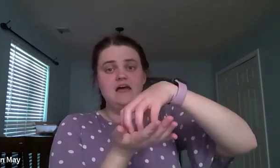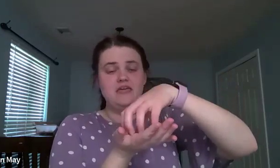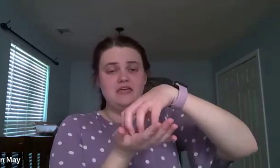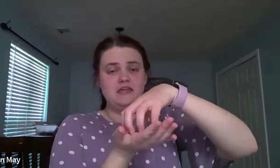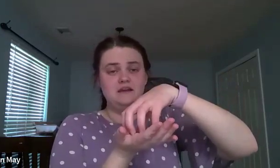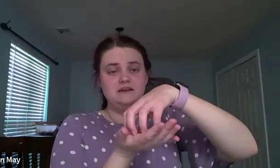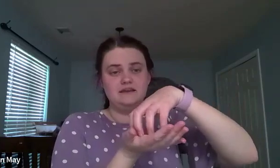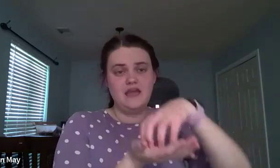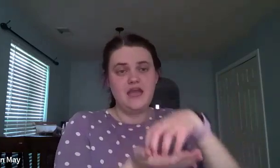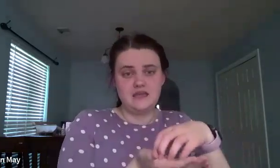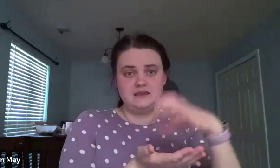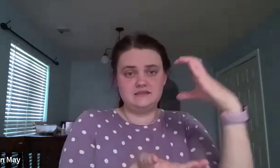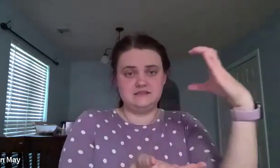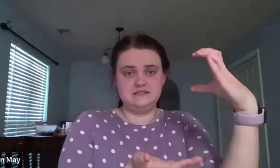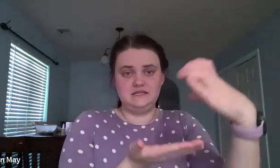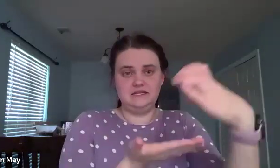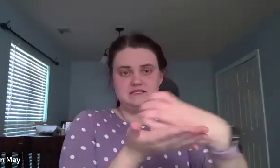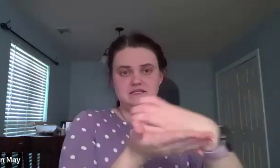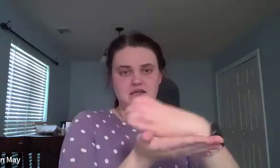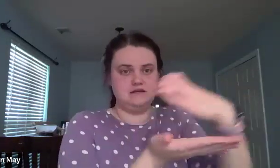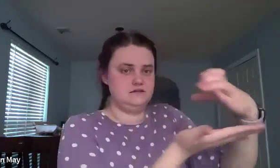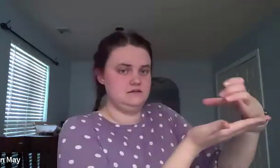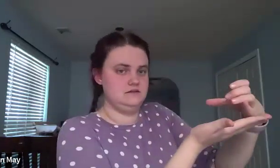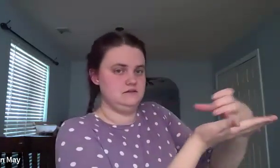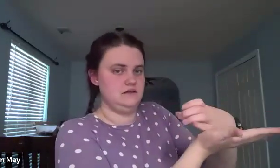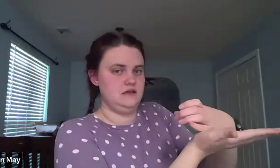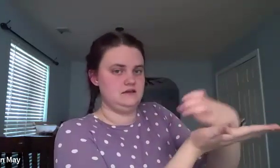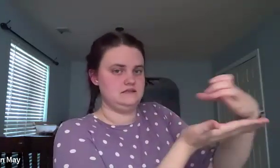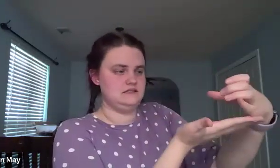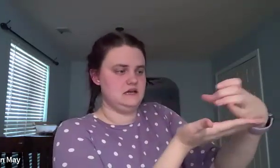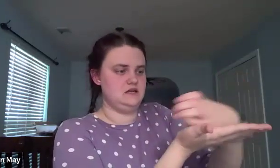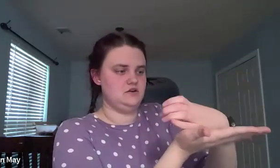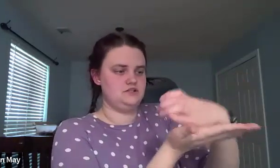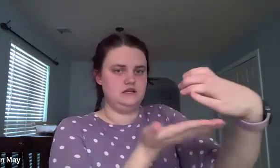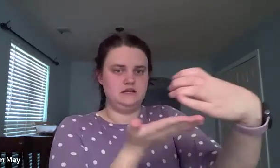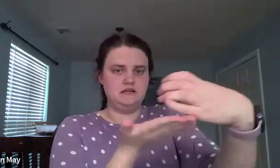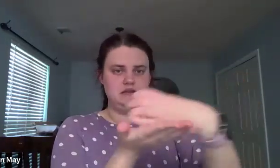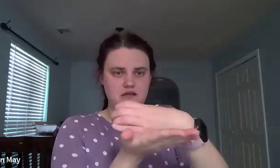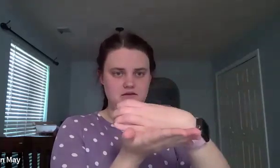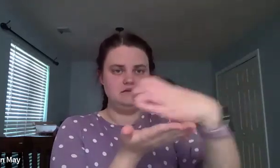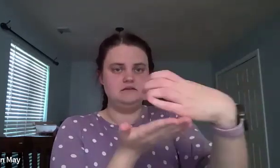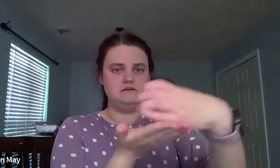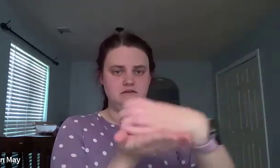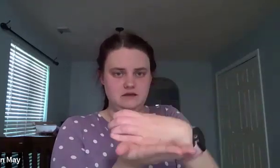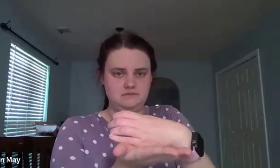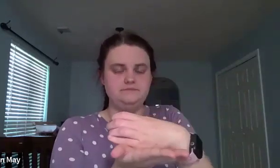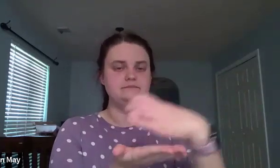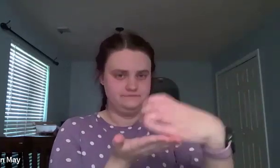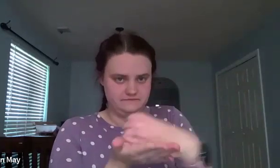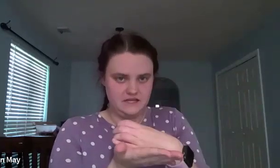And then cake is a C and it's cake. Cake. It's like sliding it across your hand. Cake. Cake.